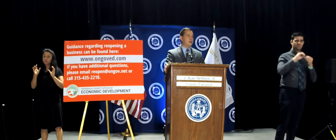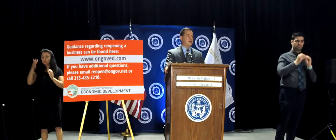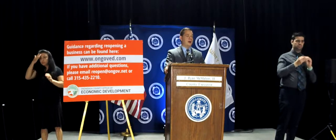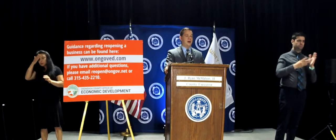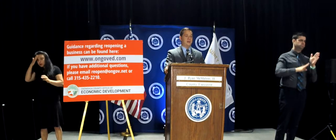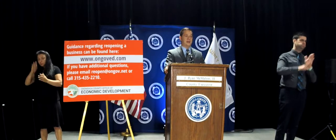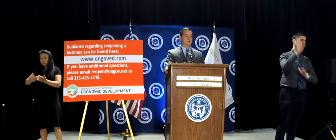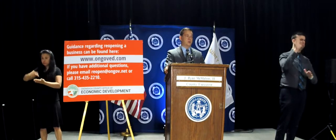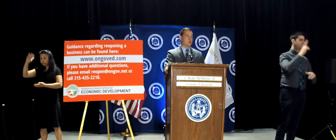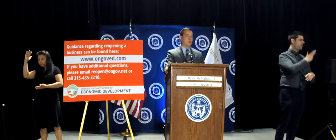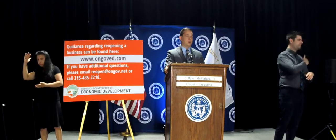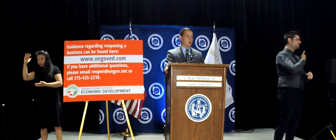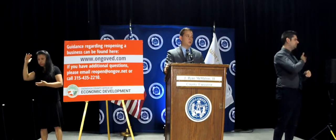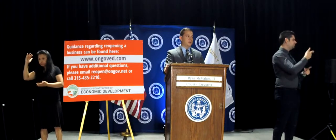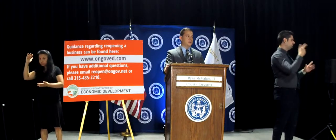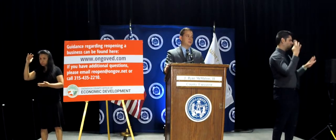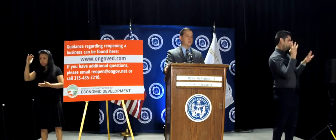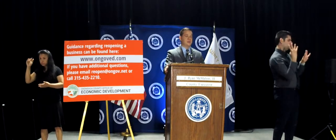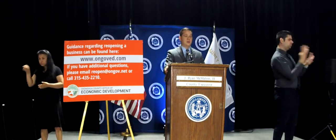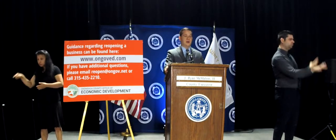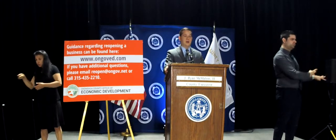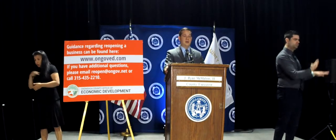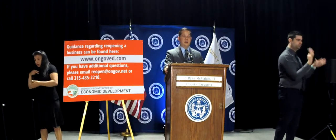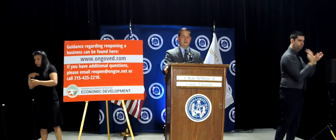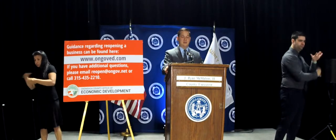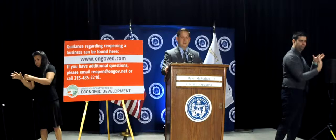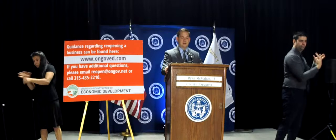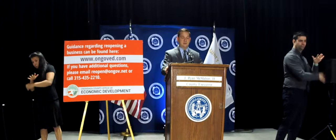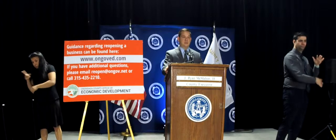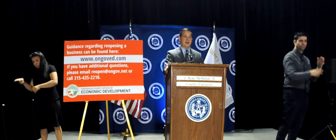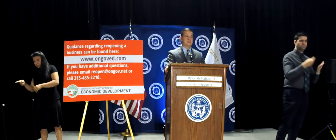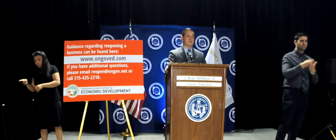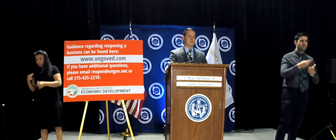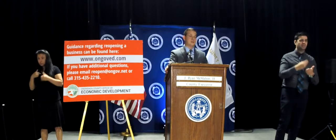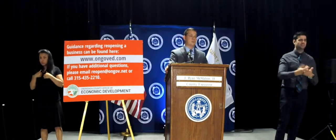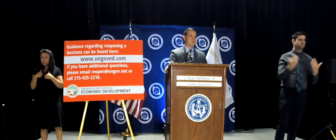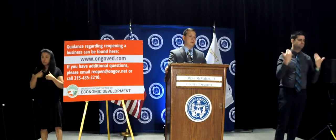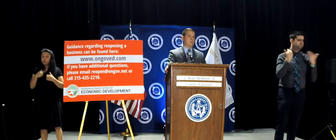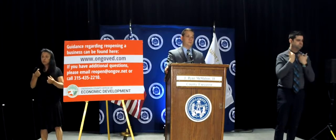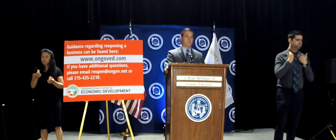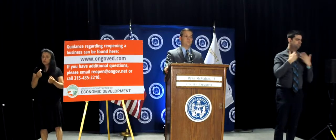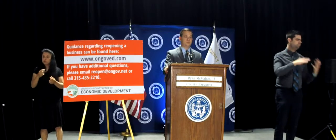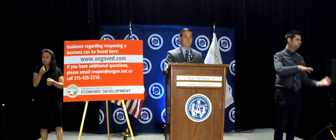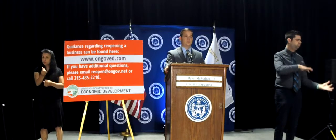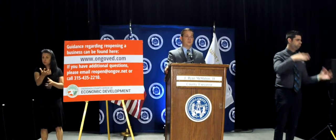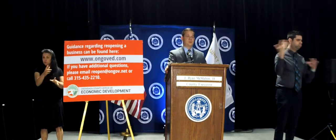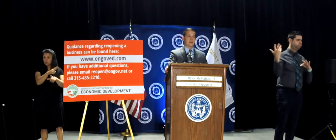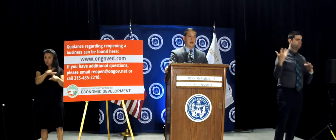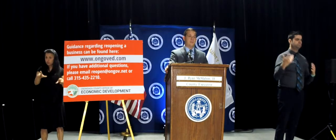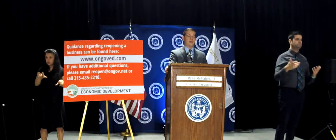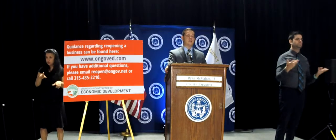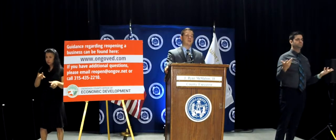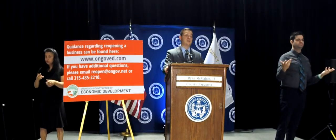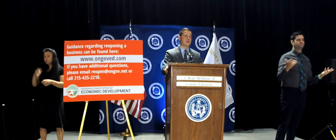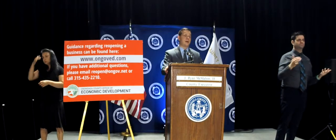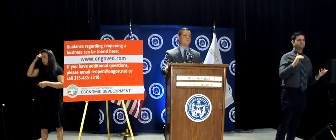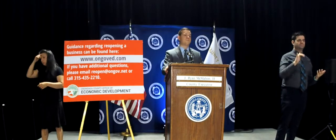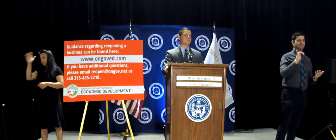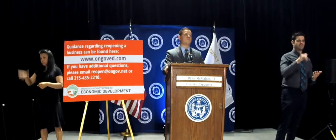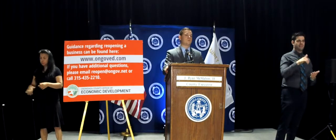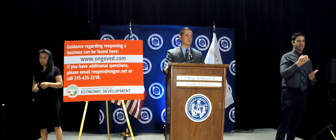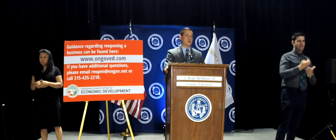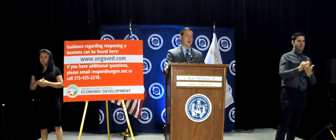money. That's what could really hurt this. And I think that's, there's economic engines